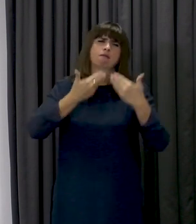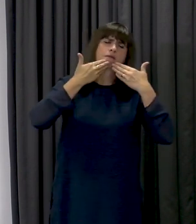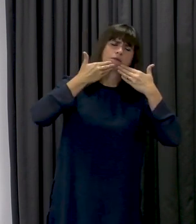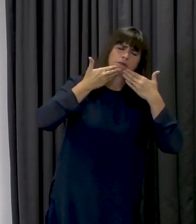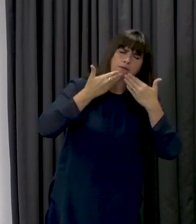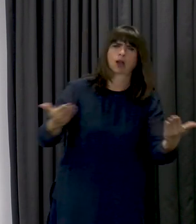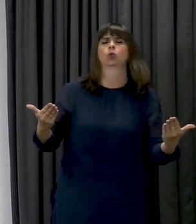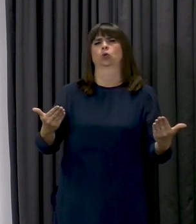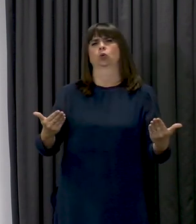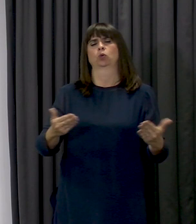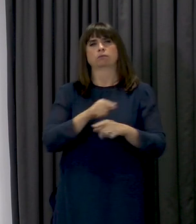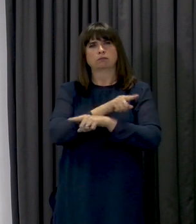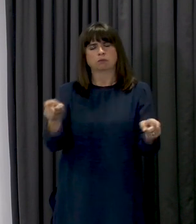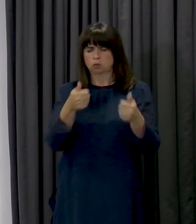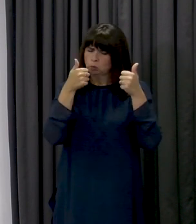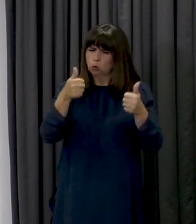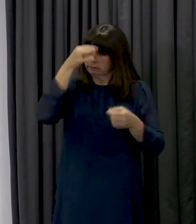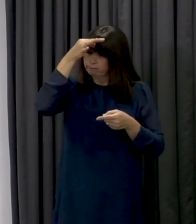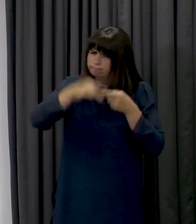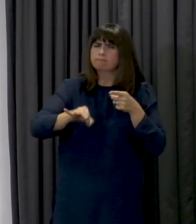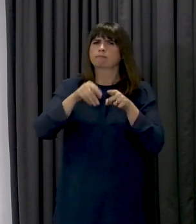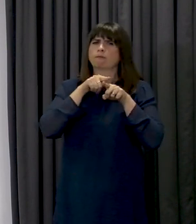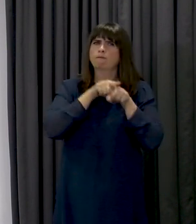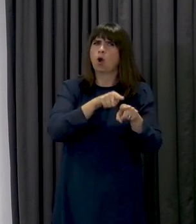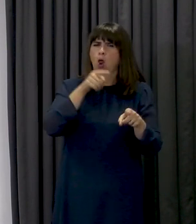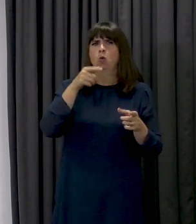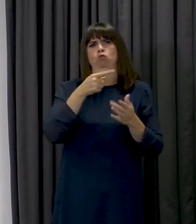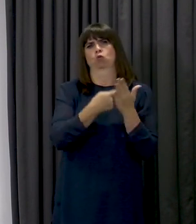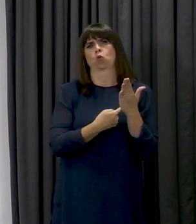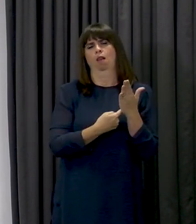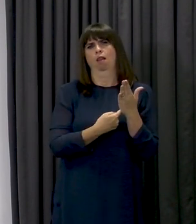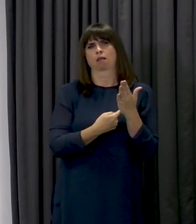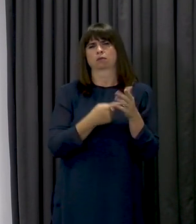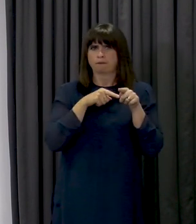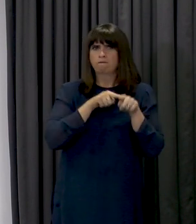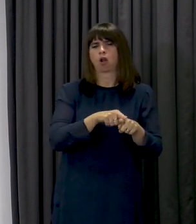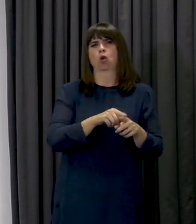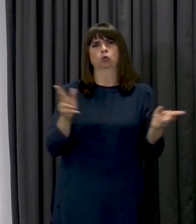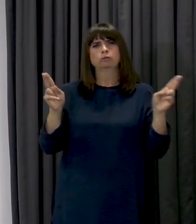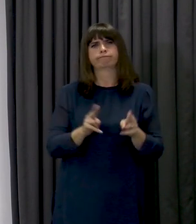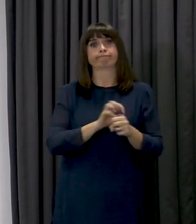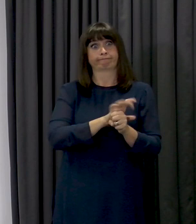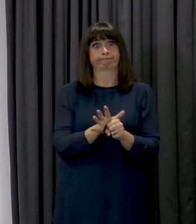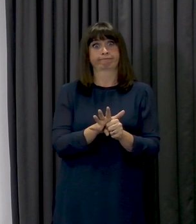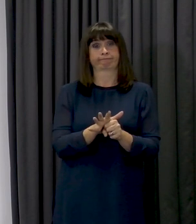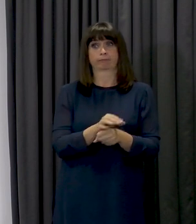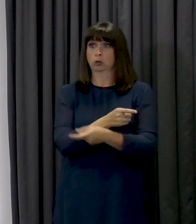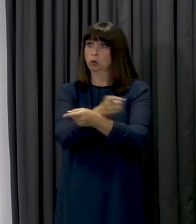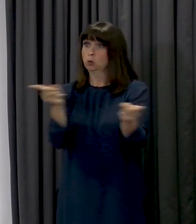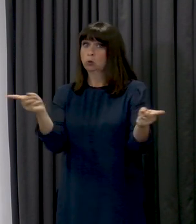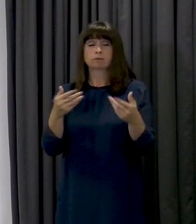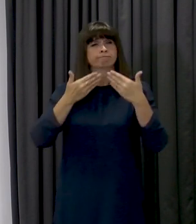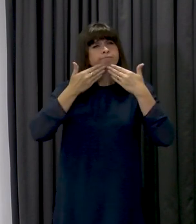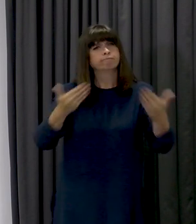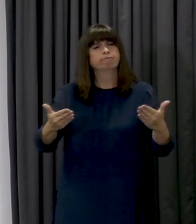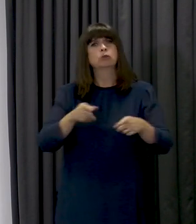are complying with the guidance to work in a COVID compliant way. You are helping to reduce